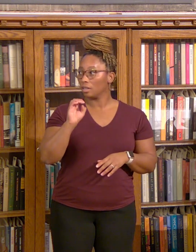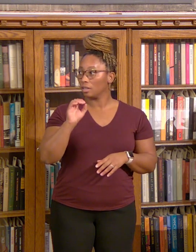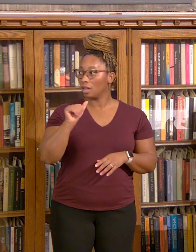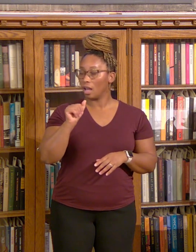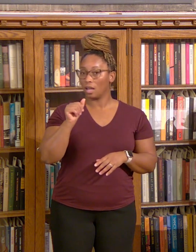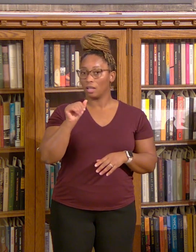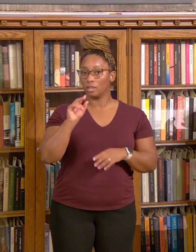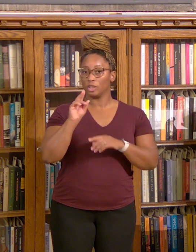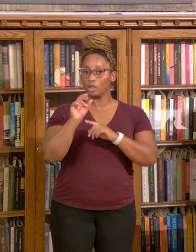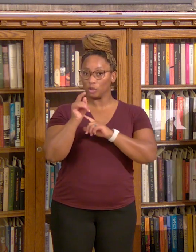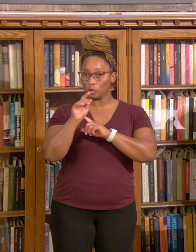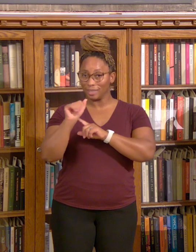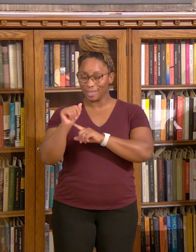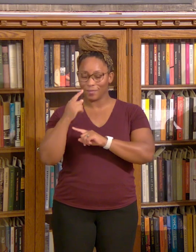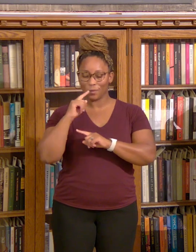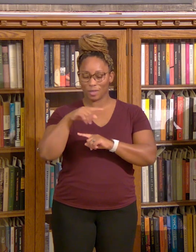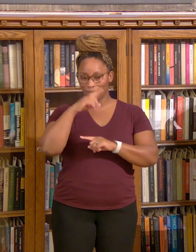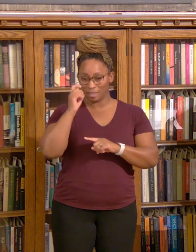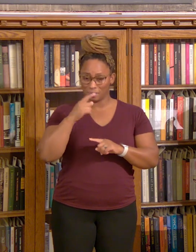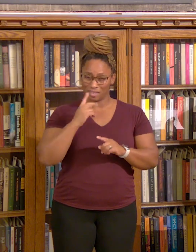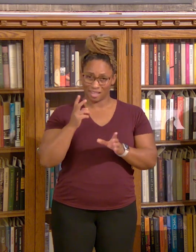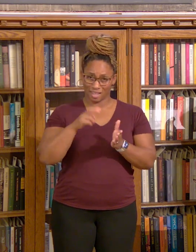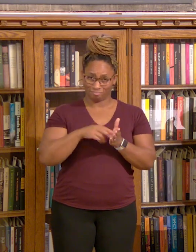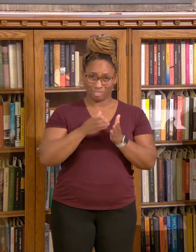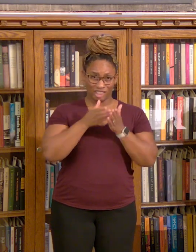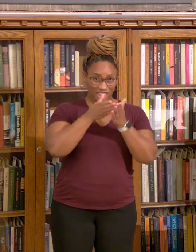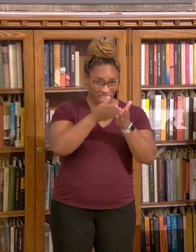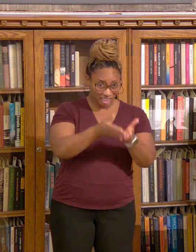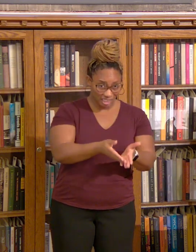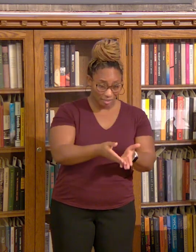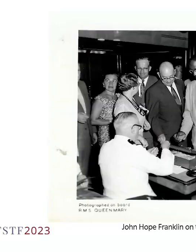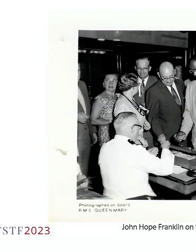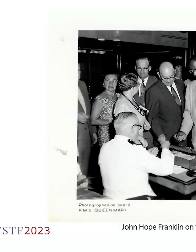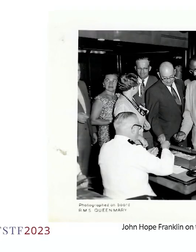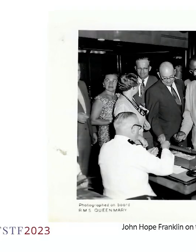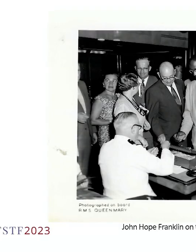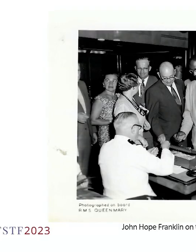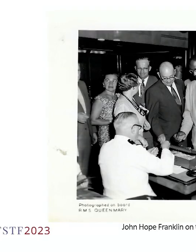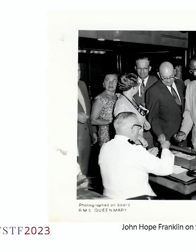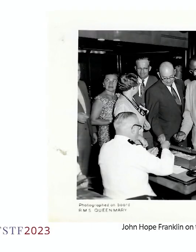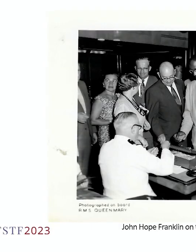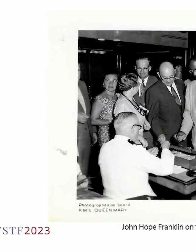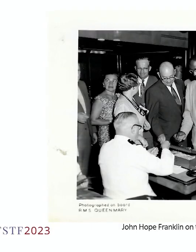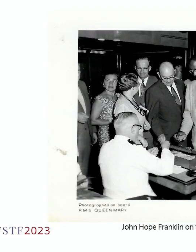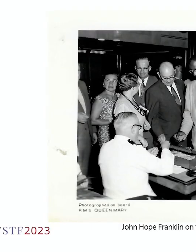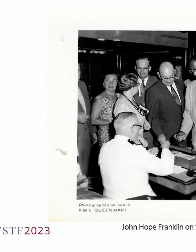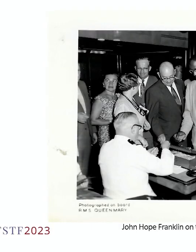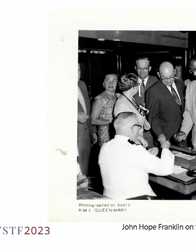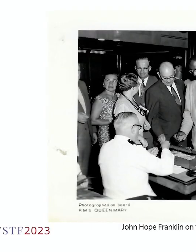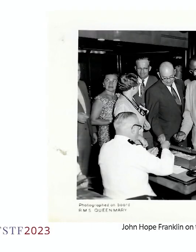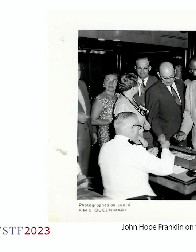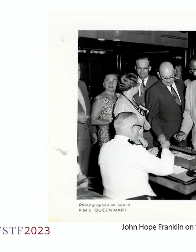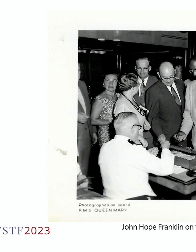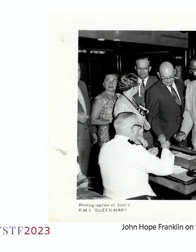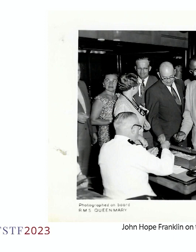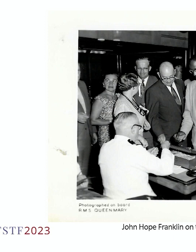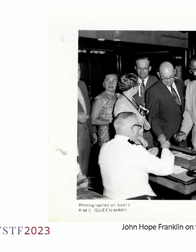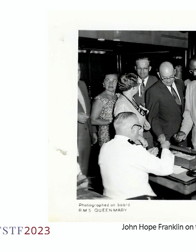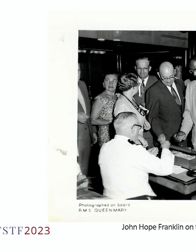1951 they traveled by ship then and it took five days to cross the Atlantic